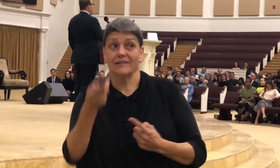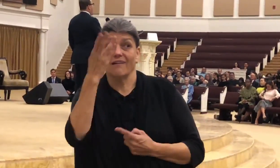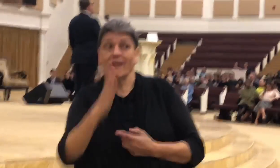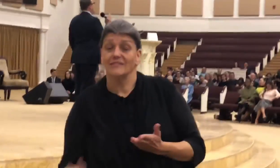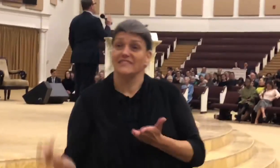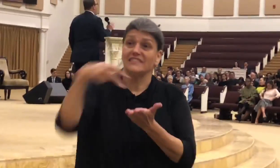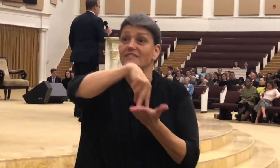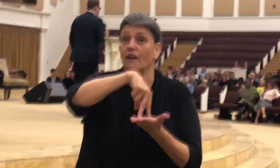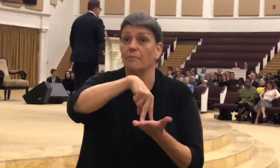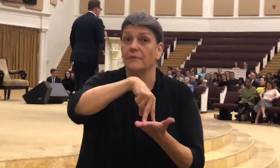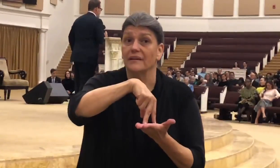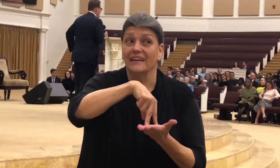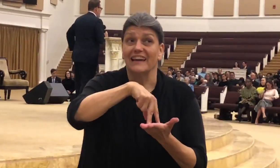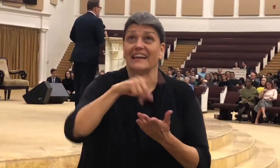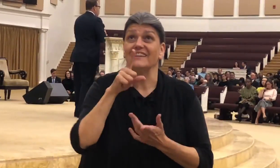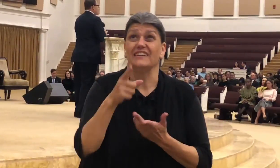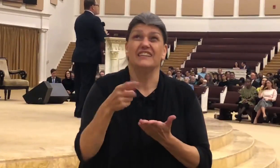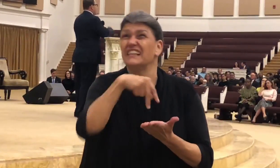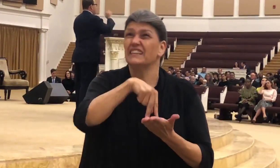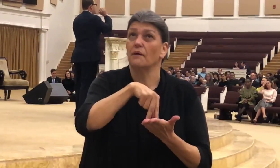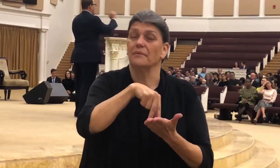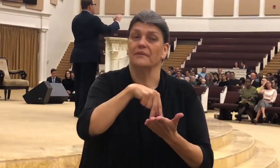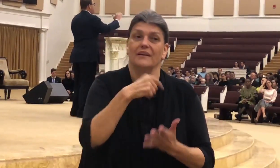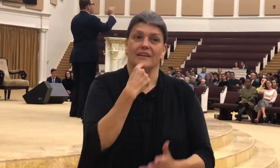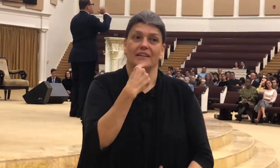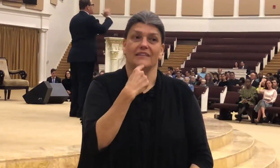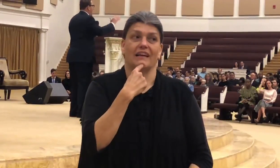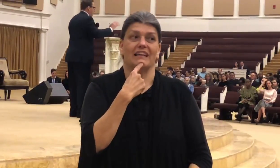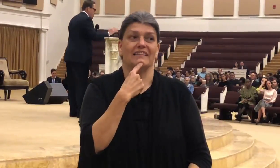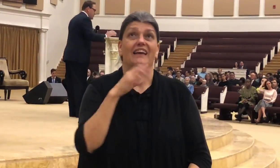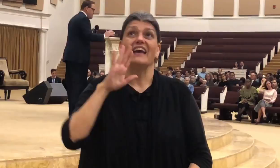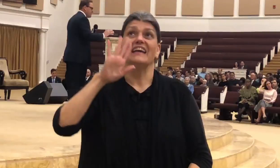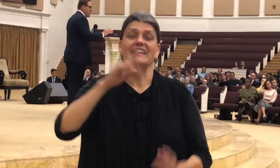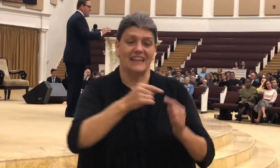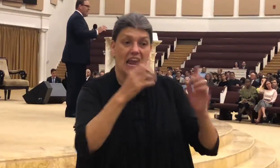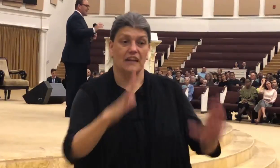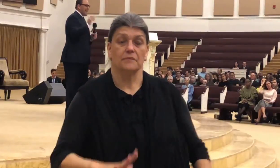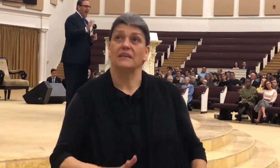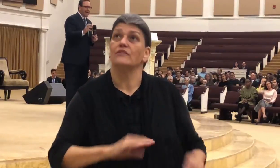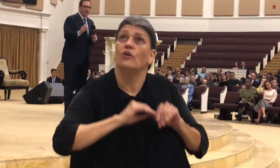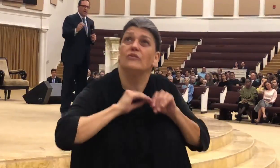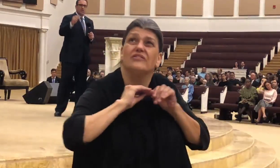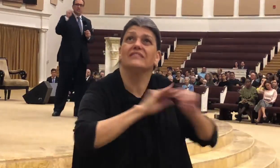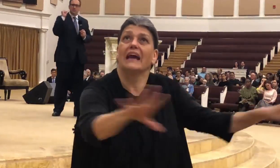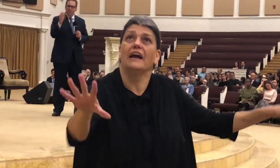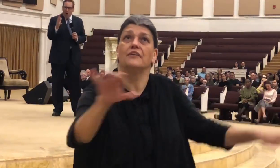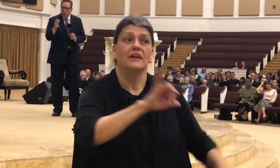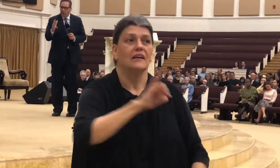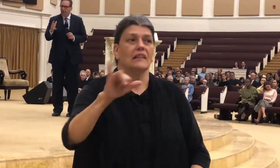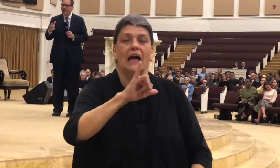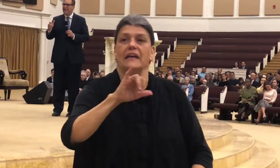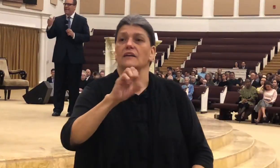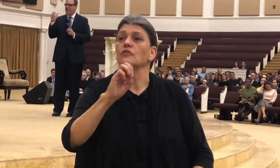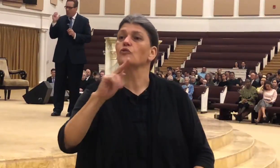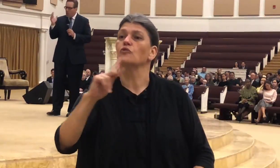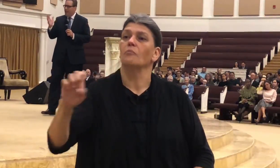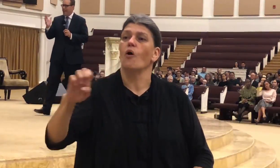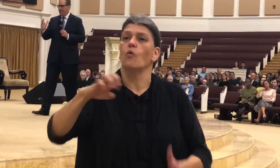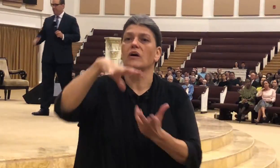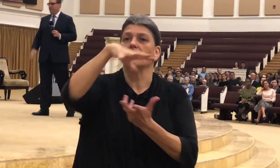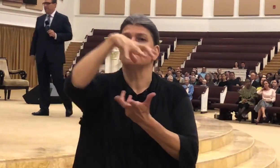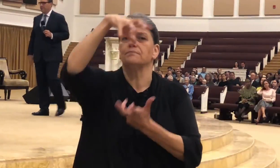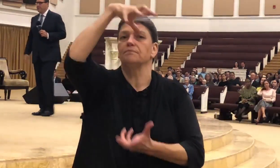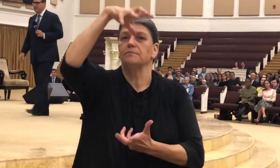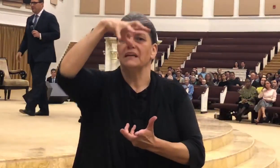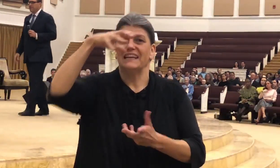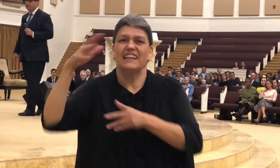when God arises, he said his enemies are scattered like smoke in the